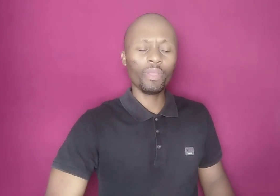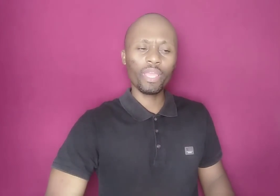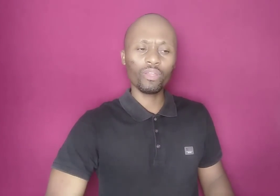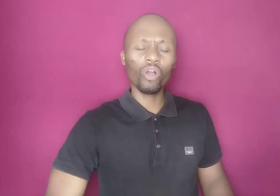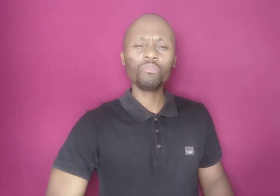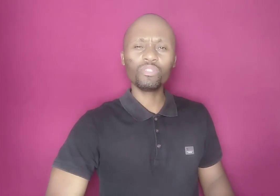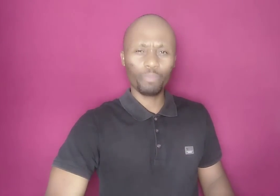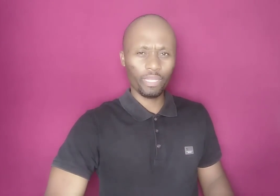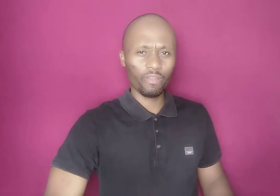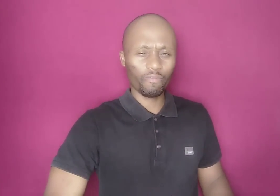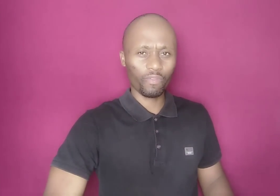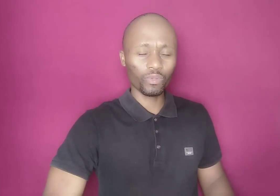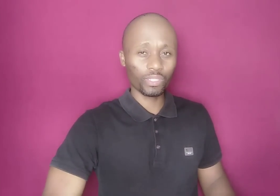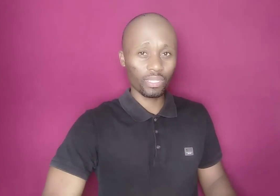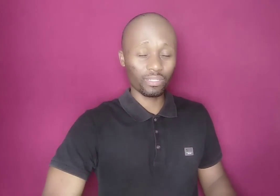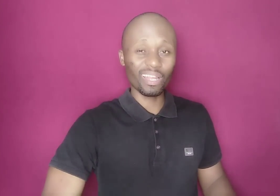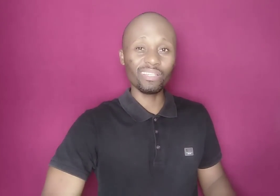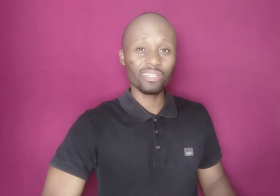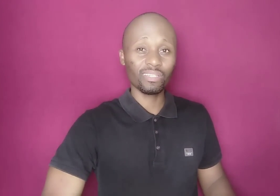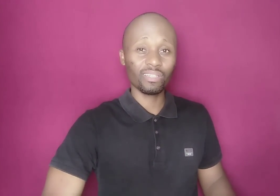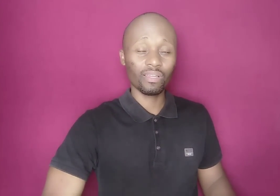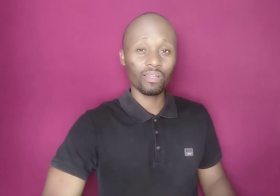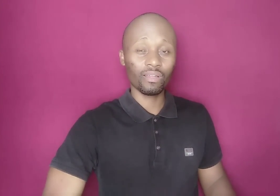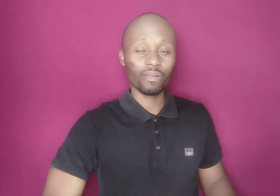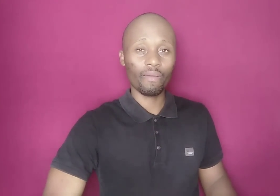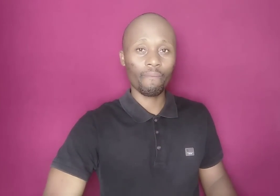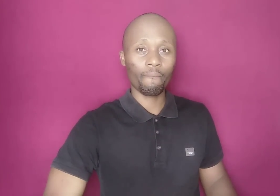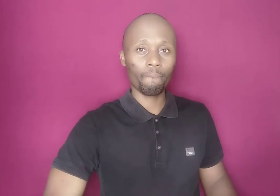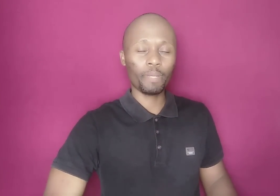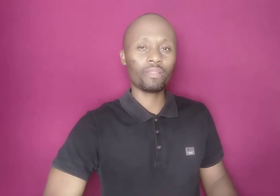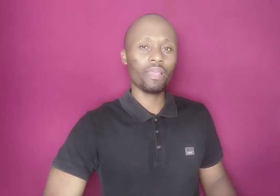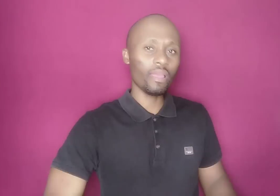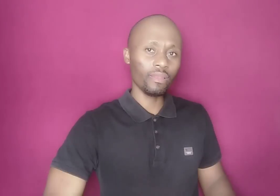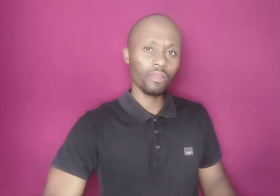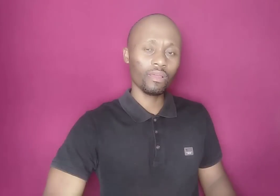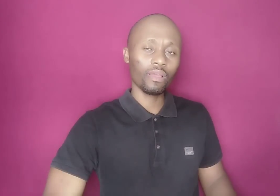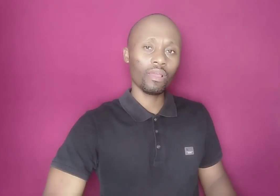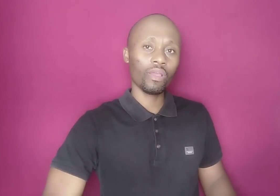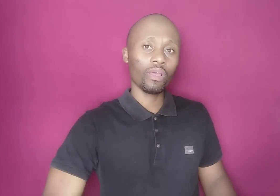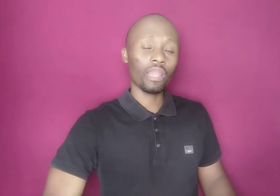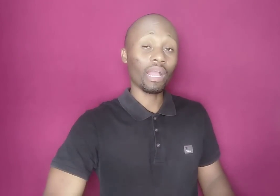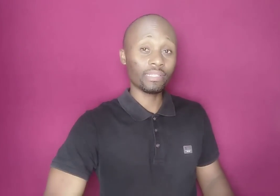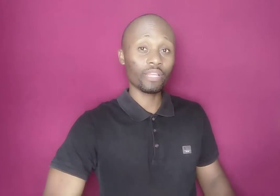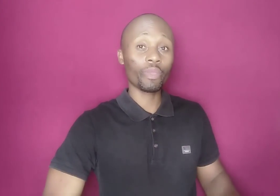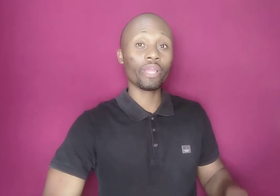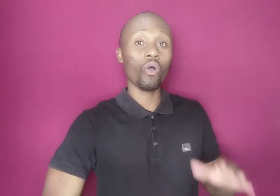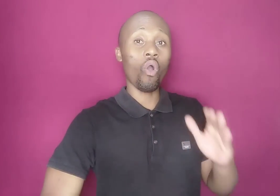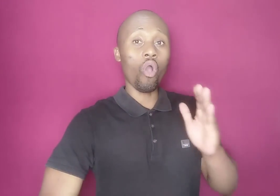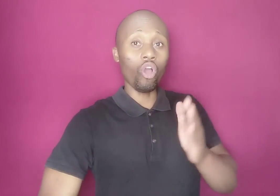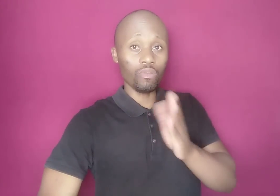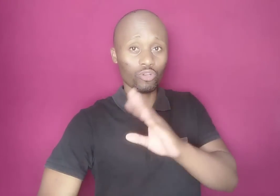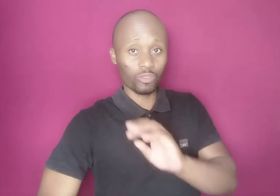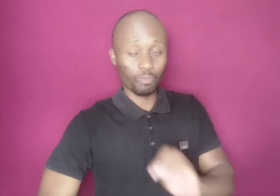can almost believe those things, right? But then, like I said, we can almost